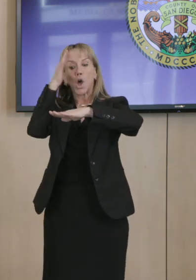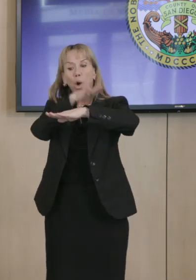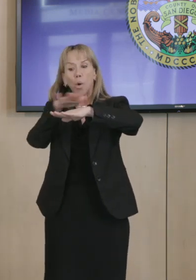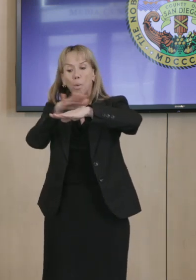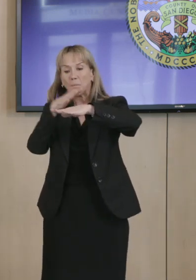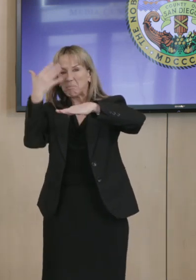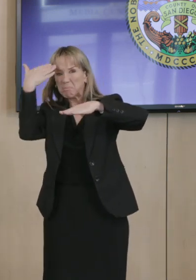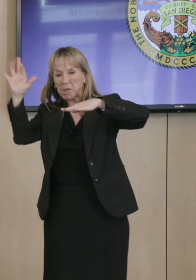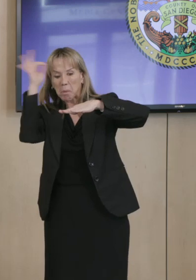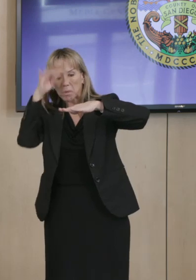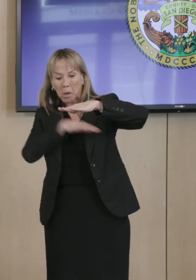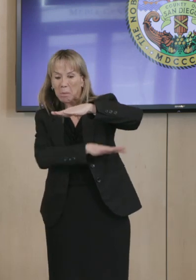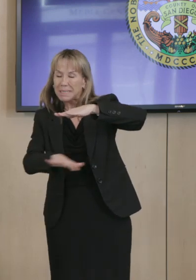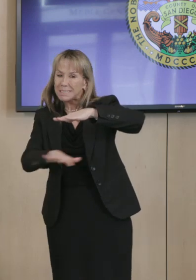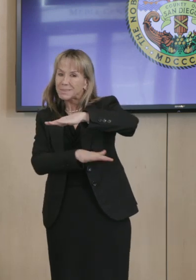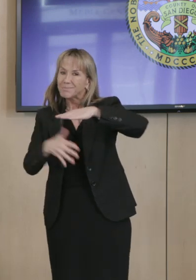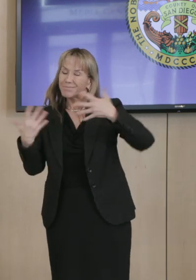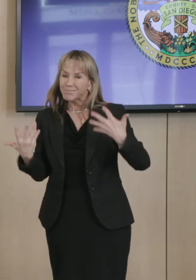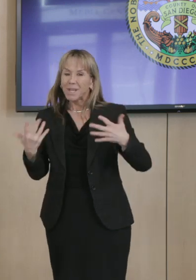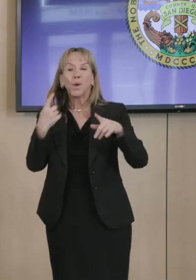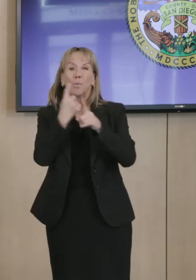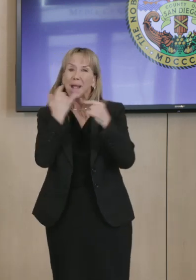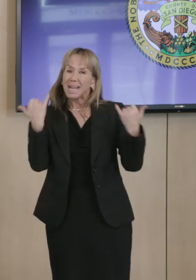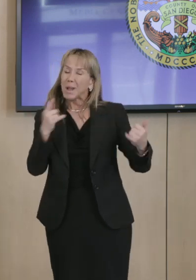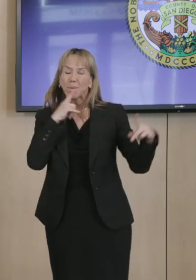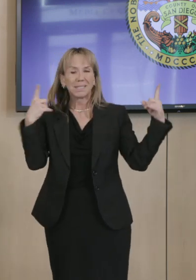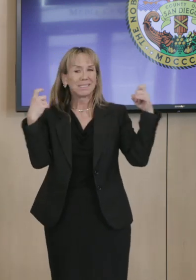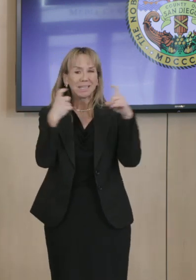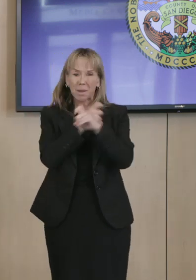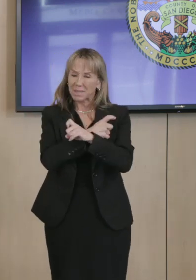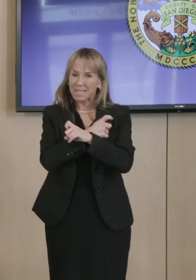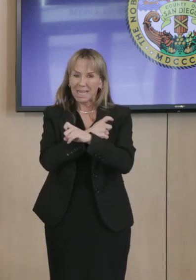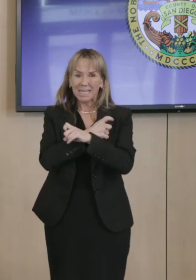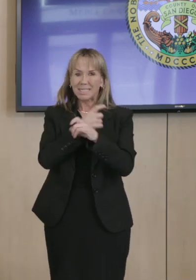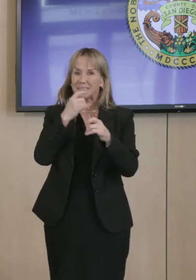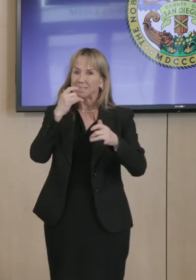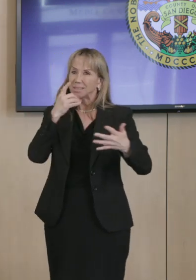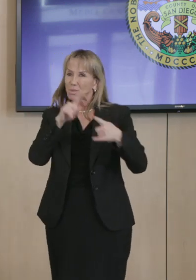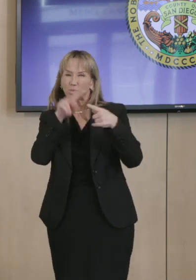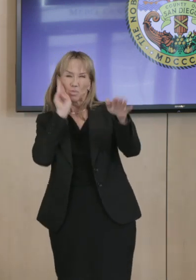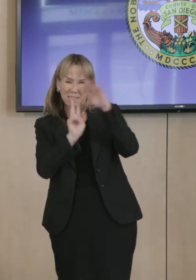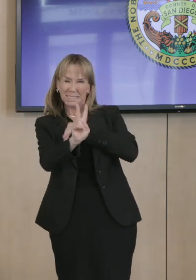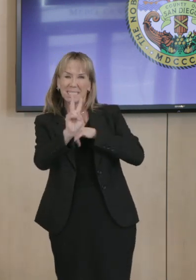complicated answer, and I really wouldn't make much of this at this early stage in these low numbers.